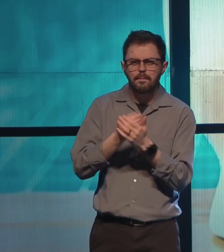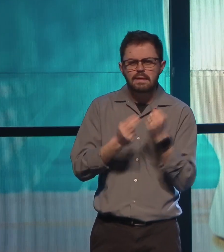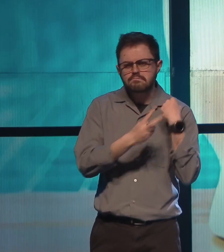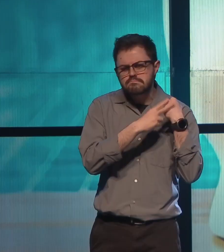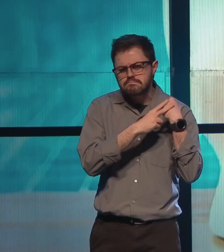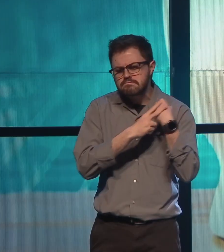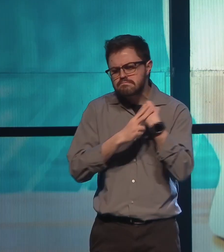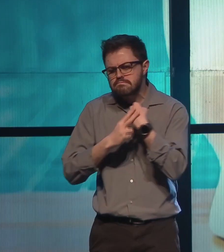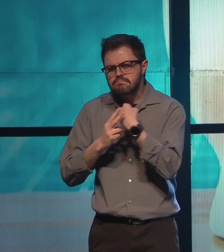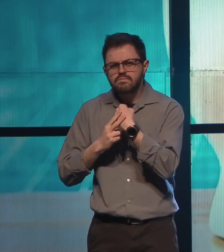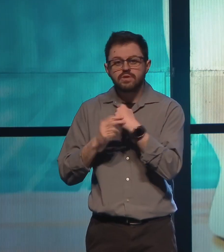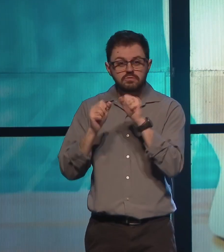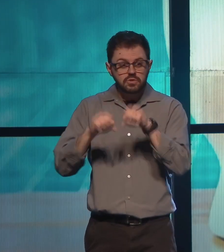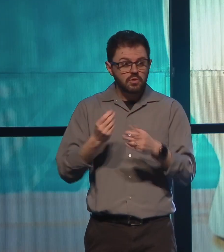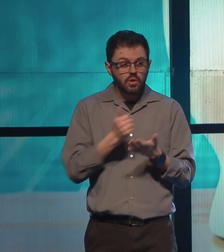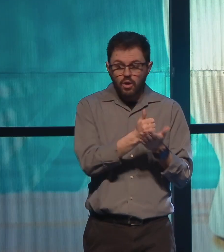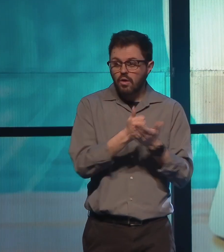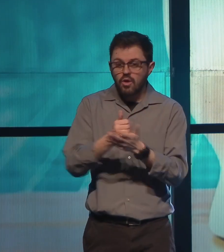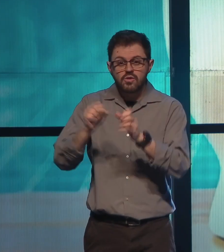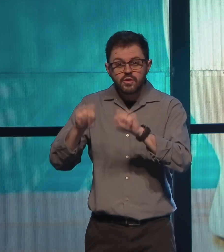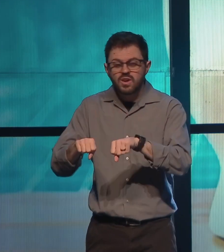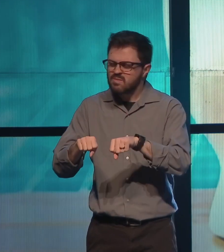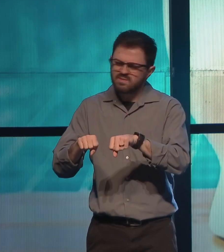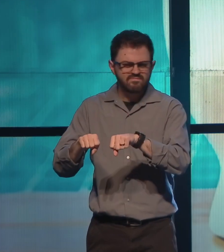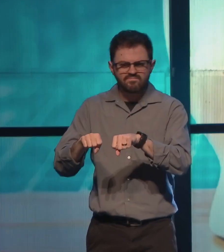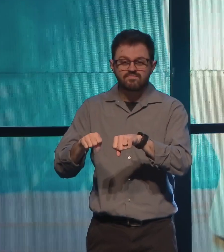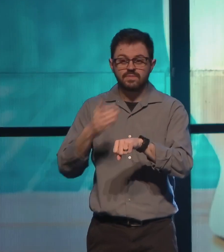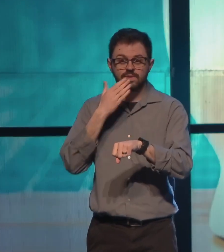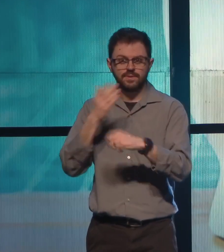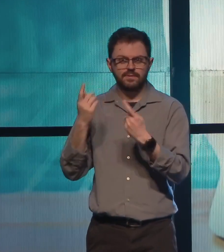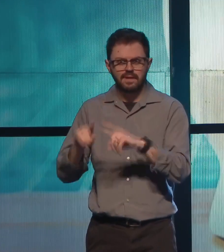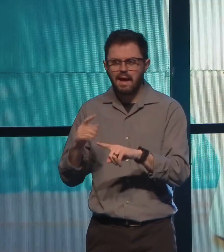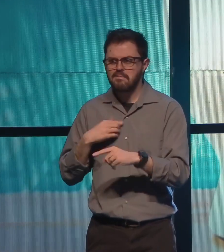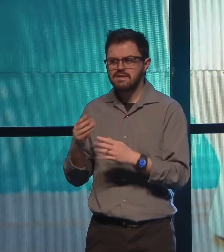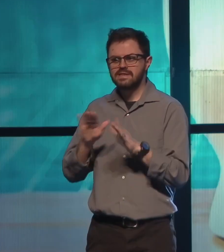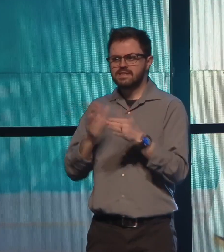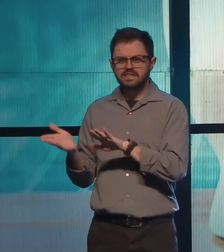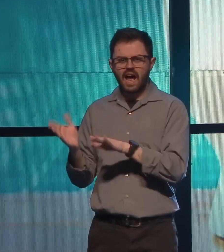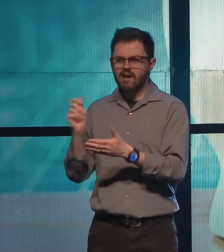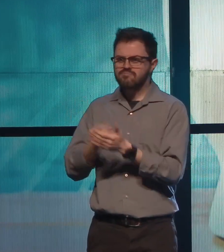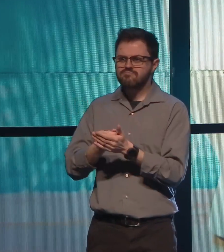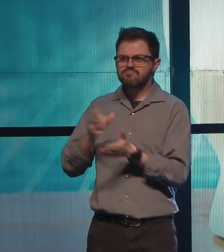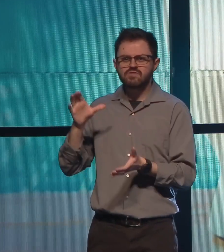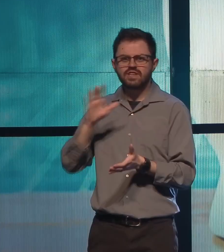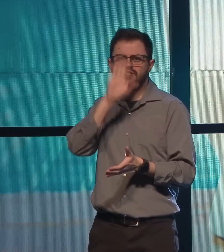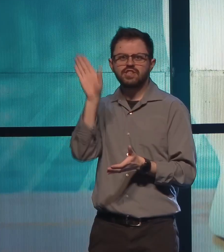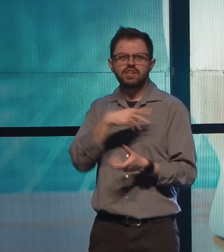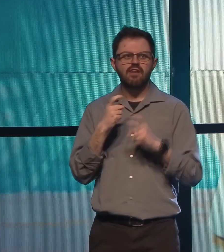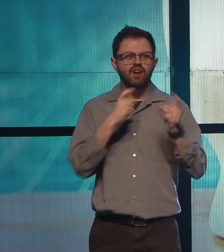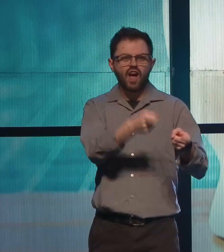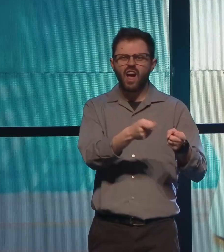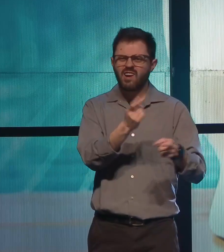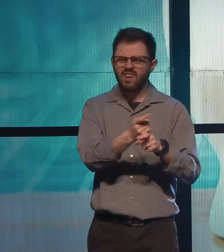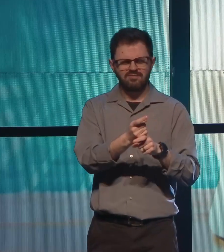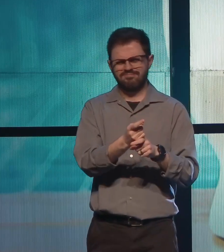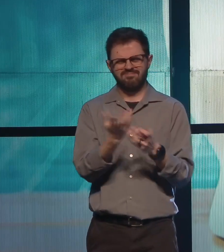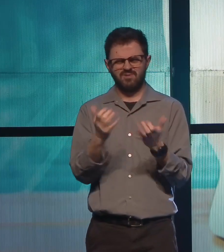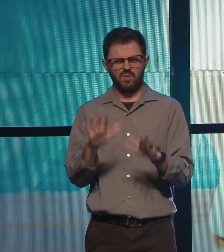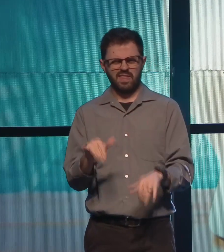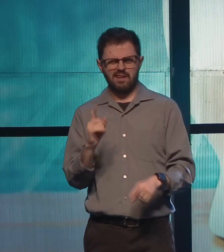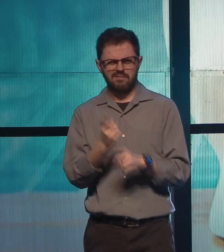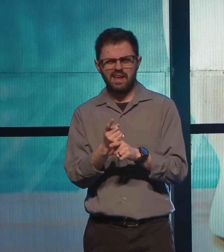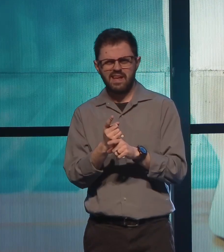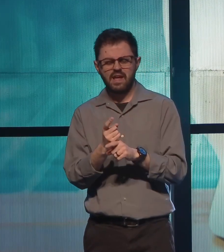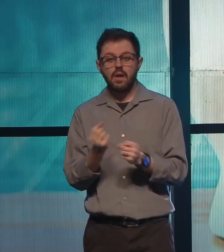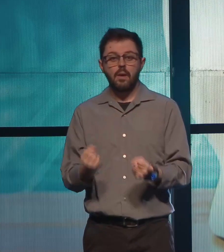lot of people, but the good thing is he died with a whole bunch of money. Right? No, we don't want to do that, right? Most